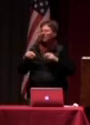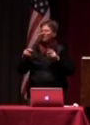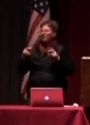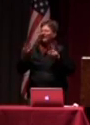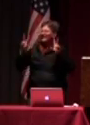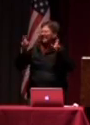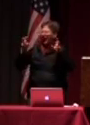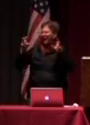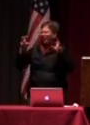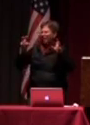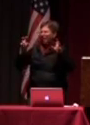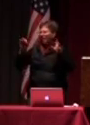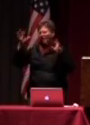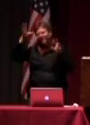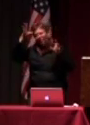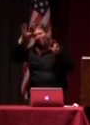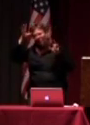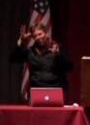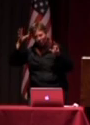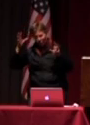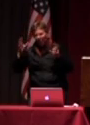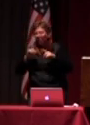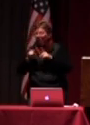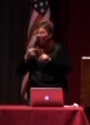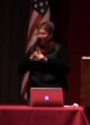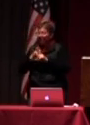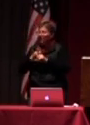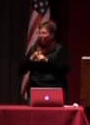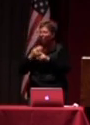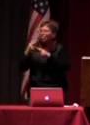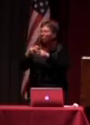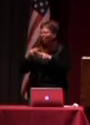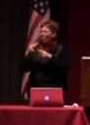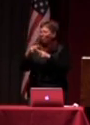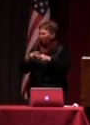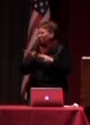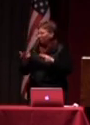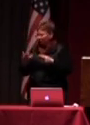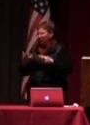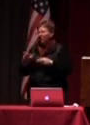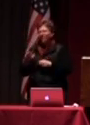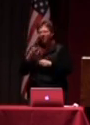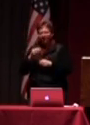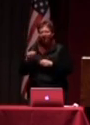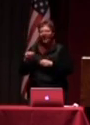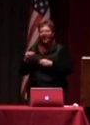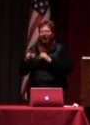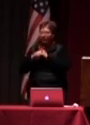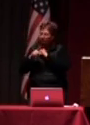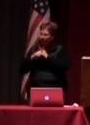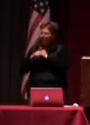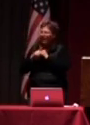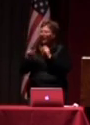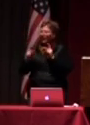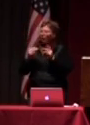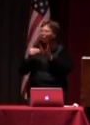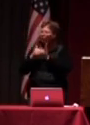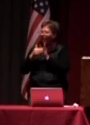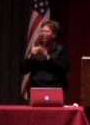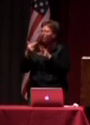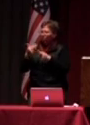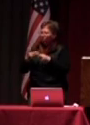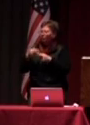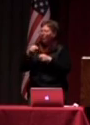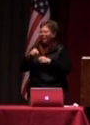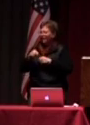reminded people too much of his Bourbon predecessors, but he was often referred to as it anyway. And his propagandists and admirers often called him le